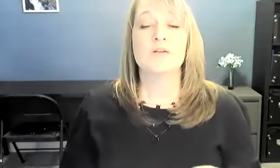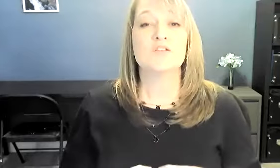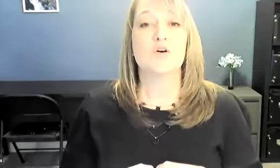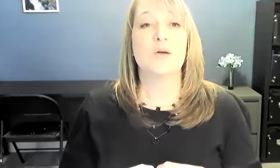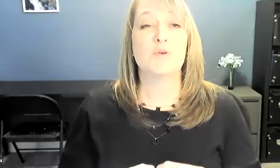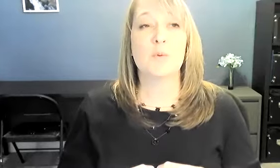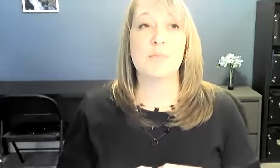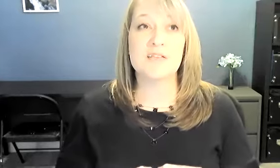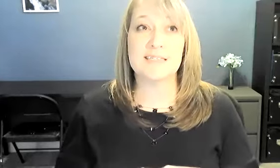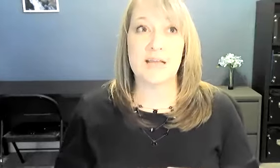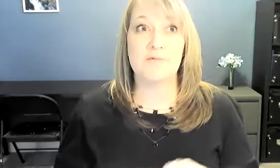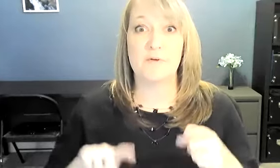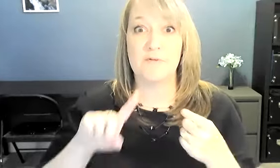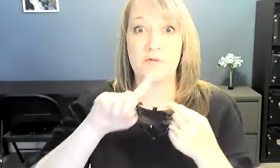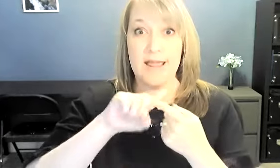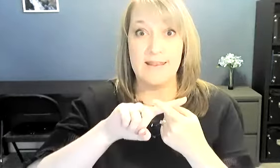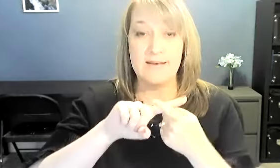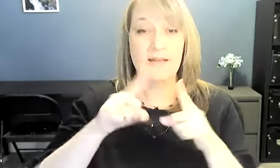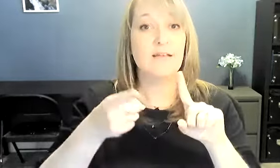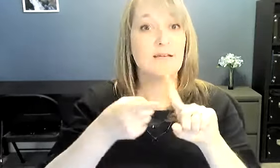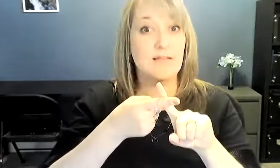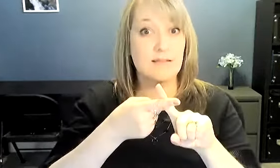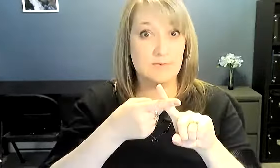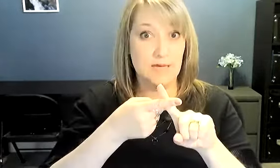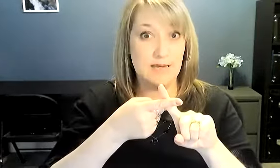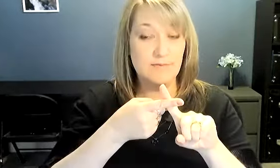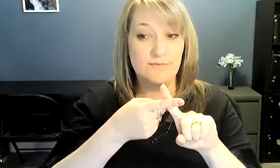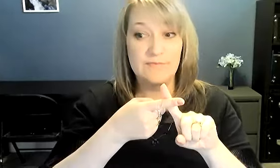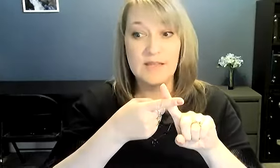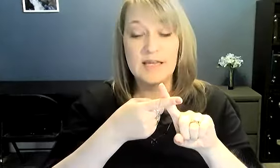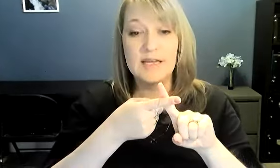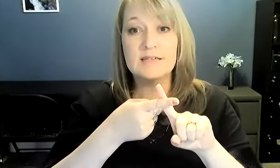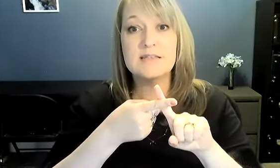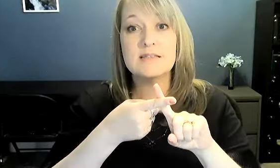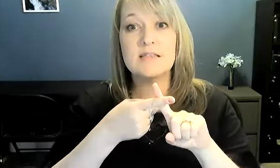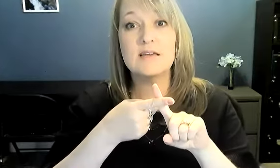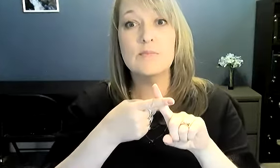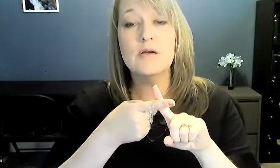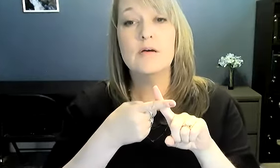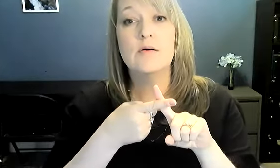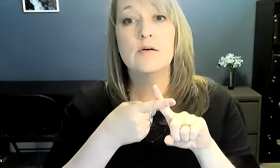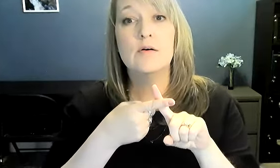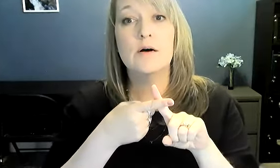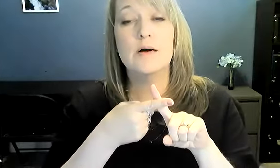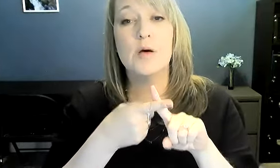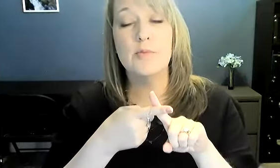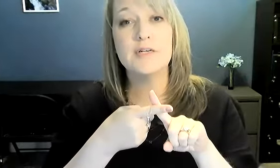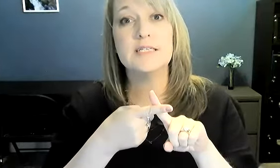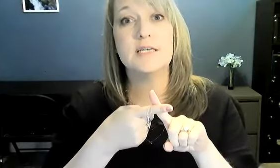So if you remember the sign for friend this way, it's the same palm